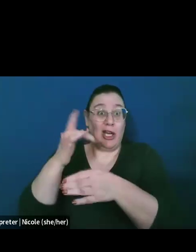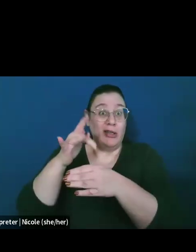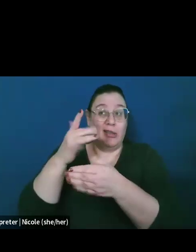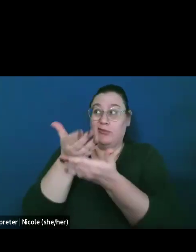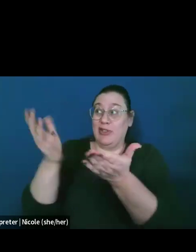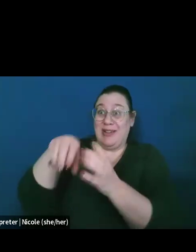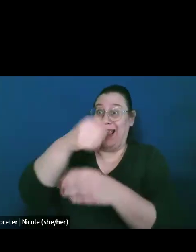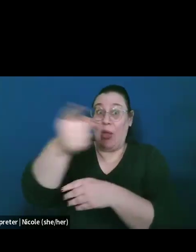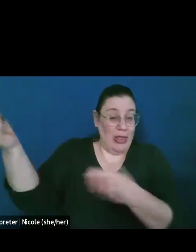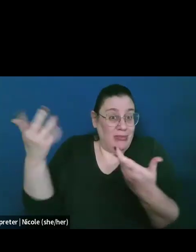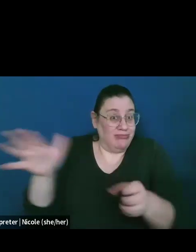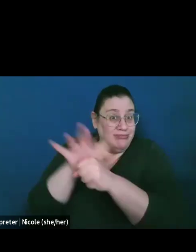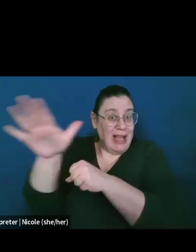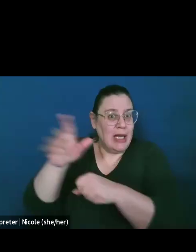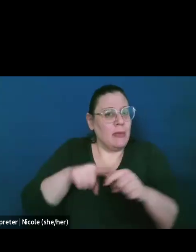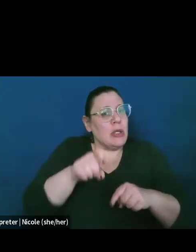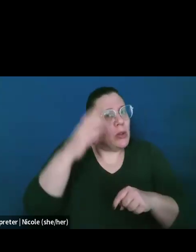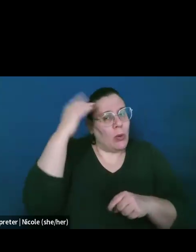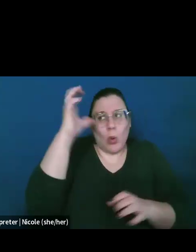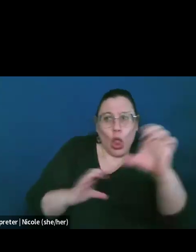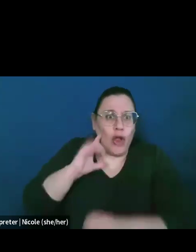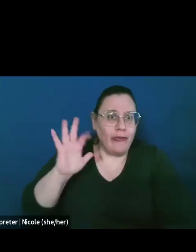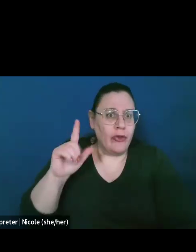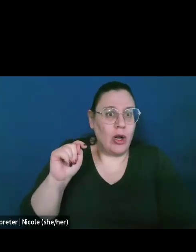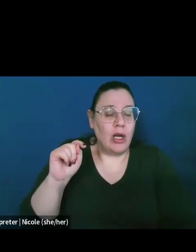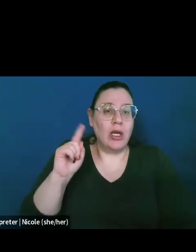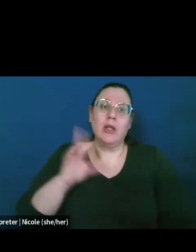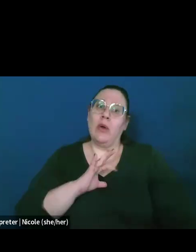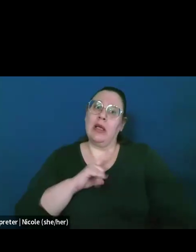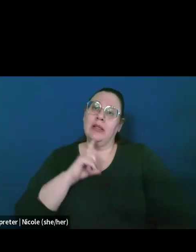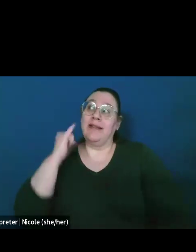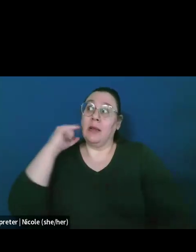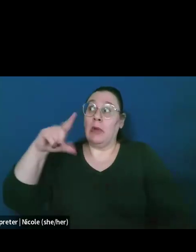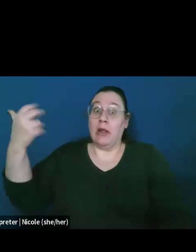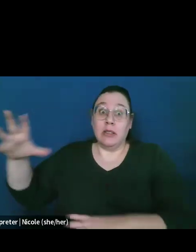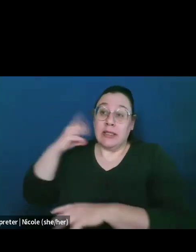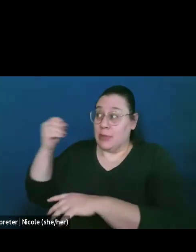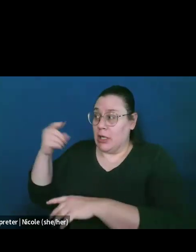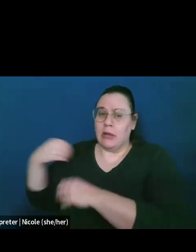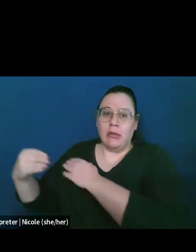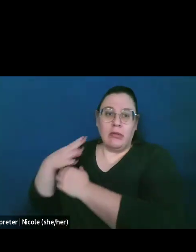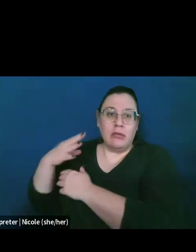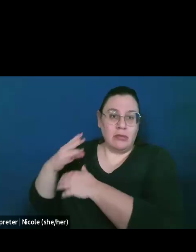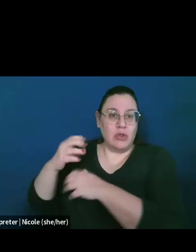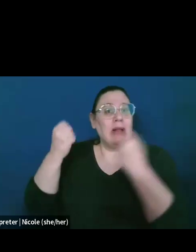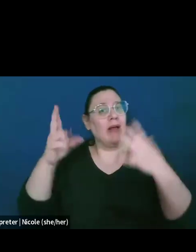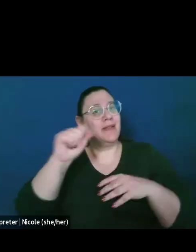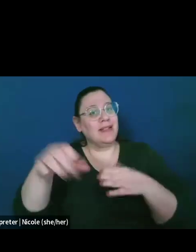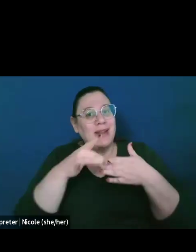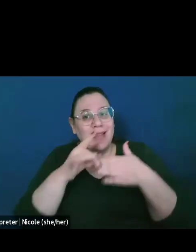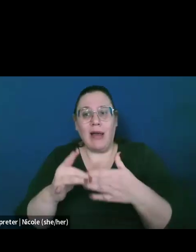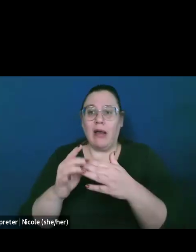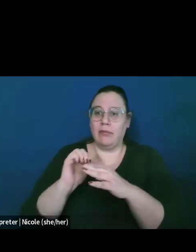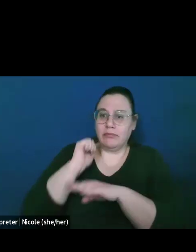search for it. And then, of course, it always helps when someone else has been through it. So there's a lot of great disability led and